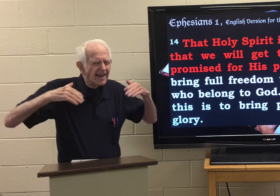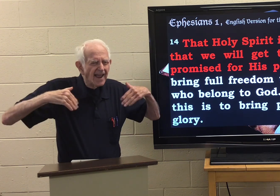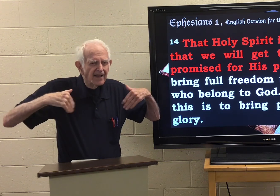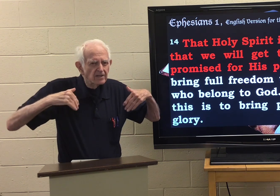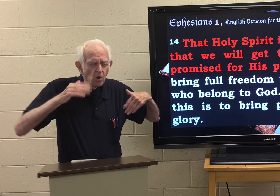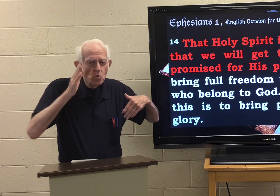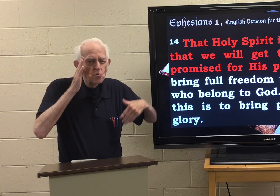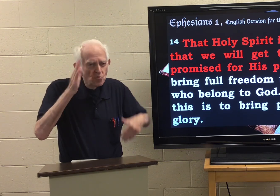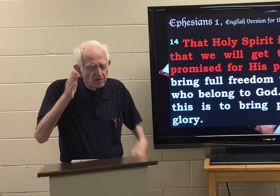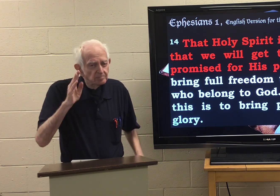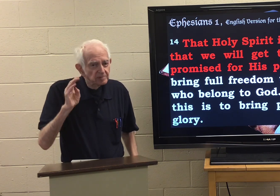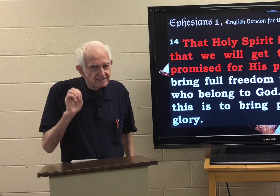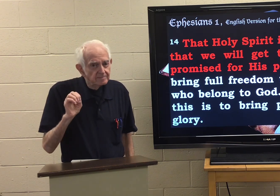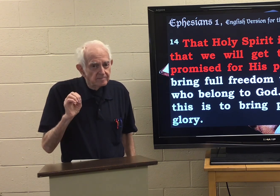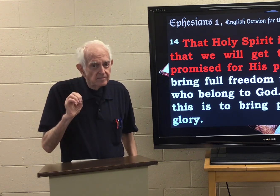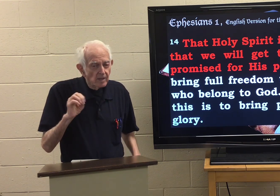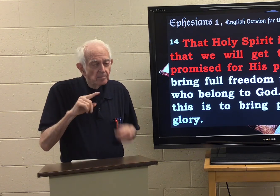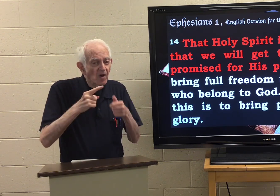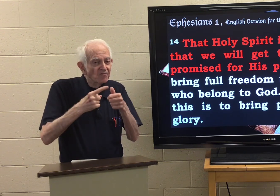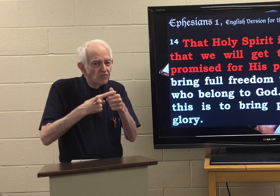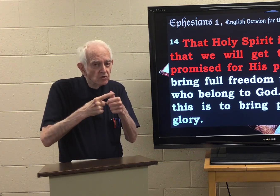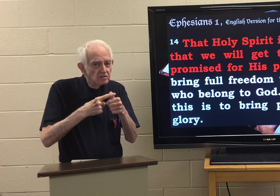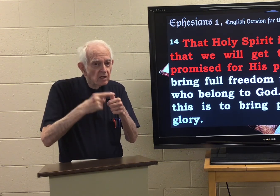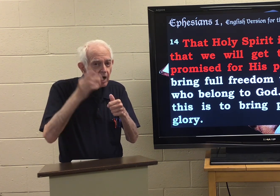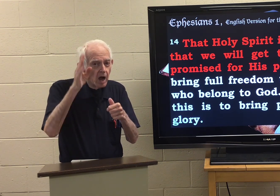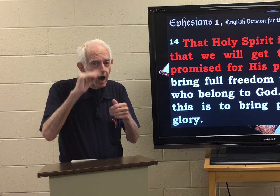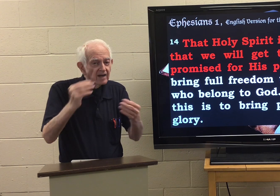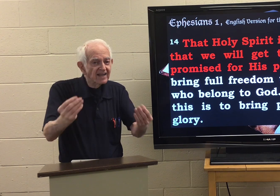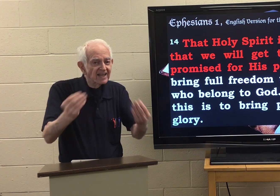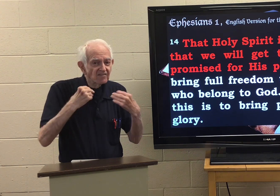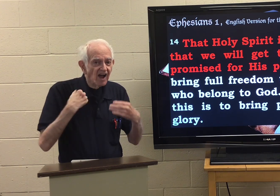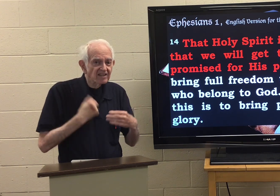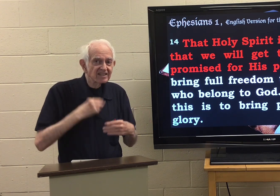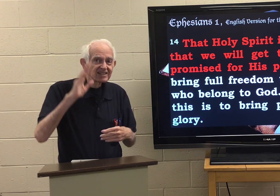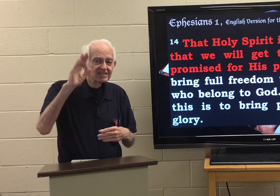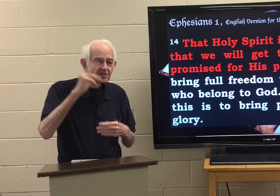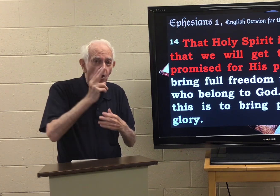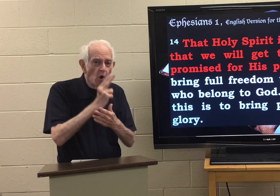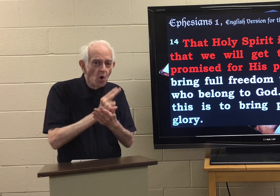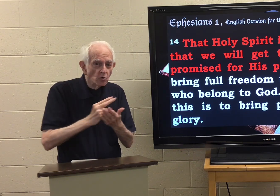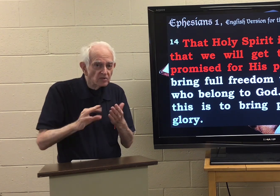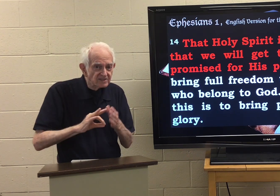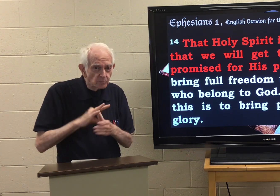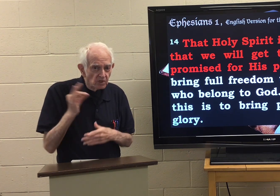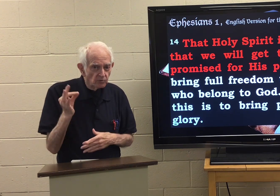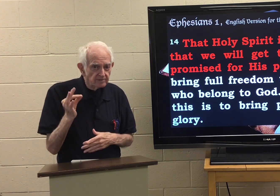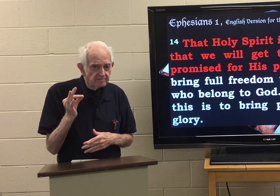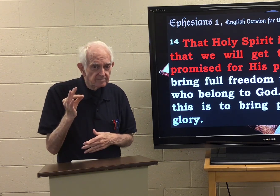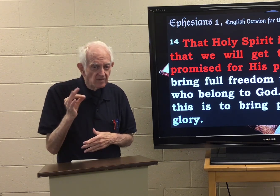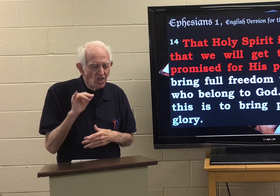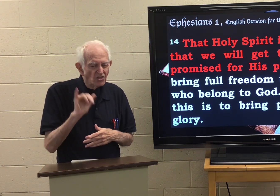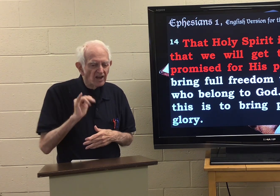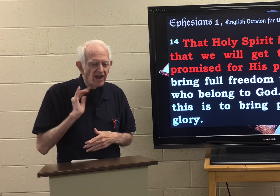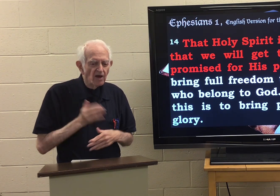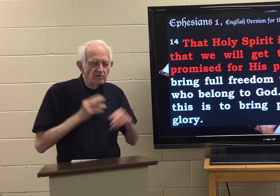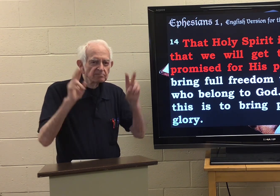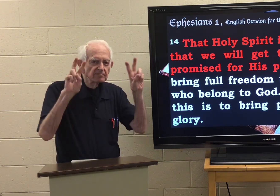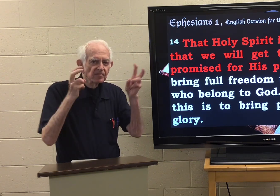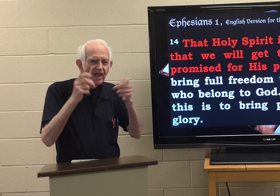Not yet. We will. But first, God gives us His Holy Spirit. That's